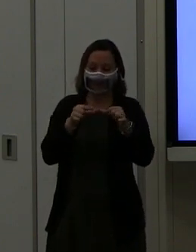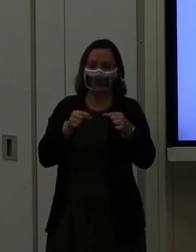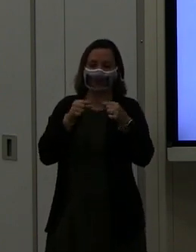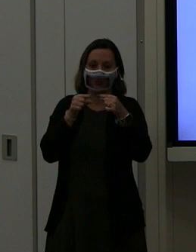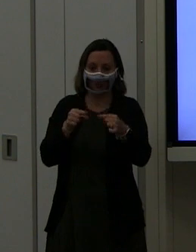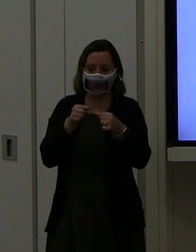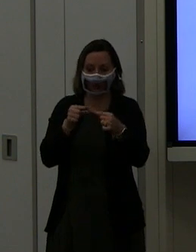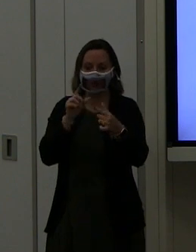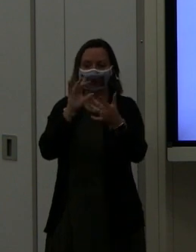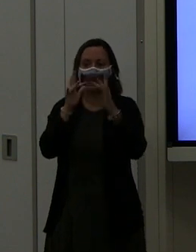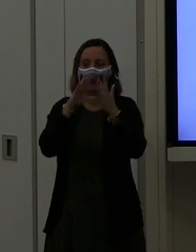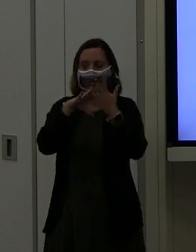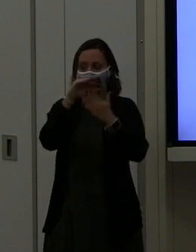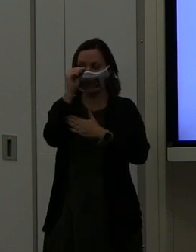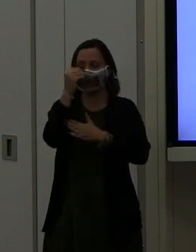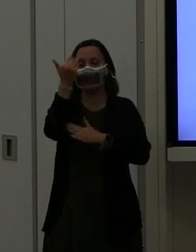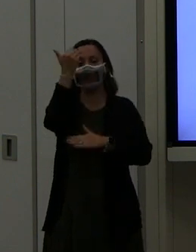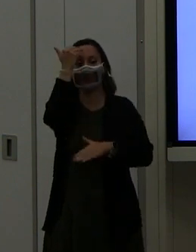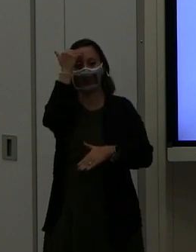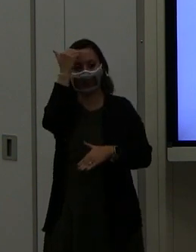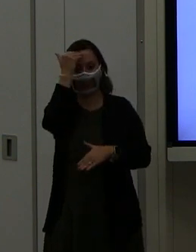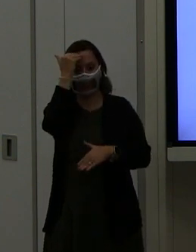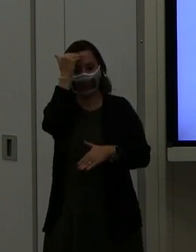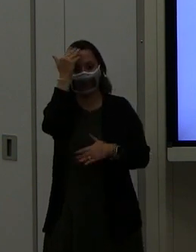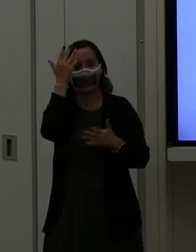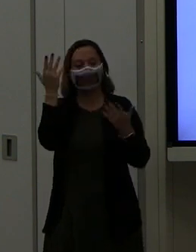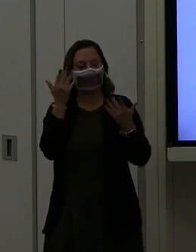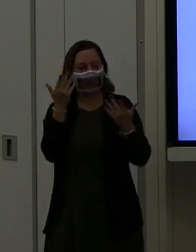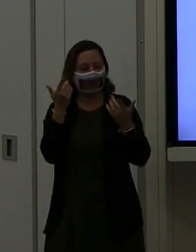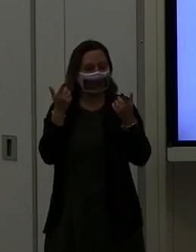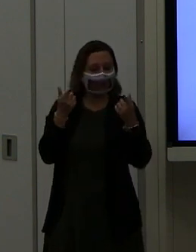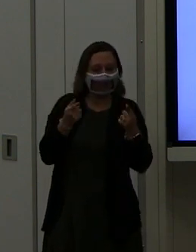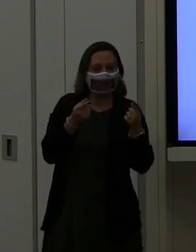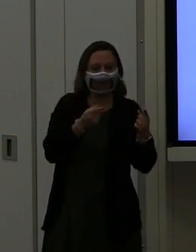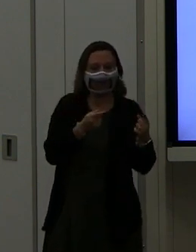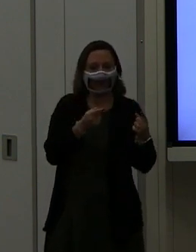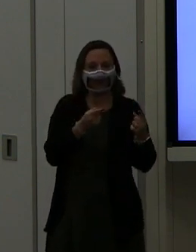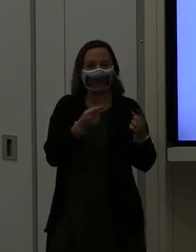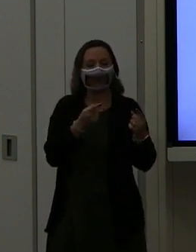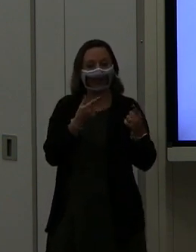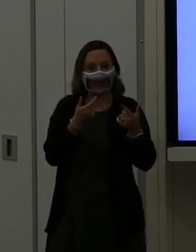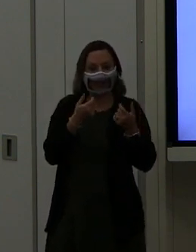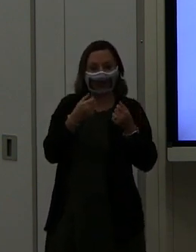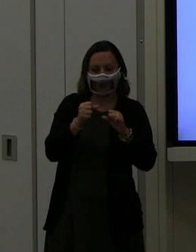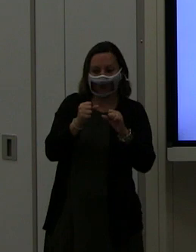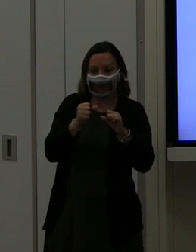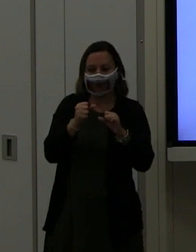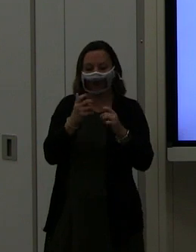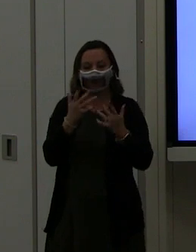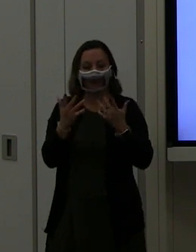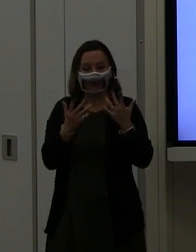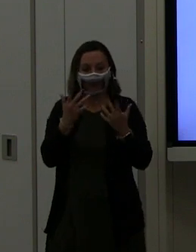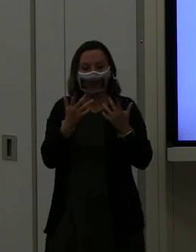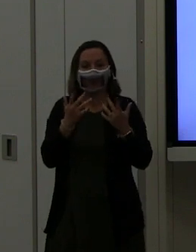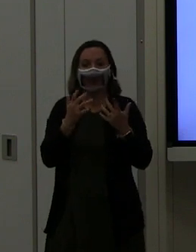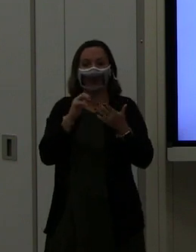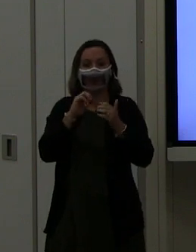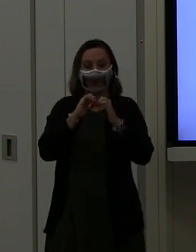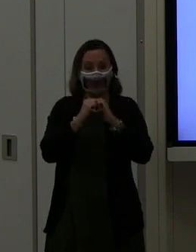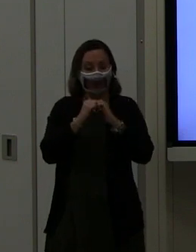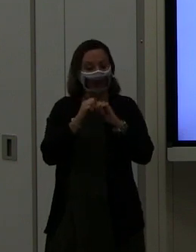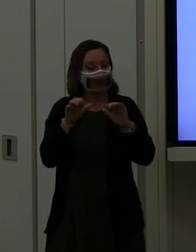so very aware of the inequity that might create in kind of a, what we call kind of a bimodal distribution of grades. So lots of